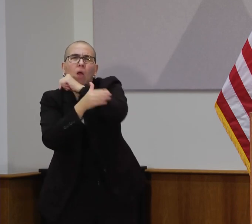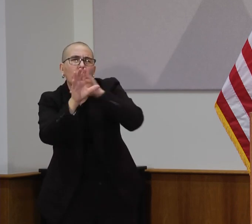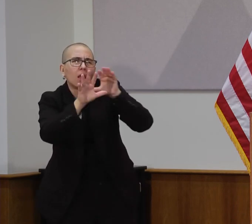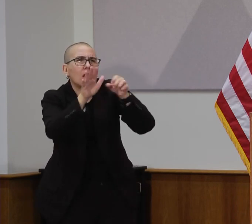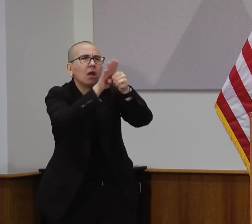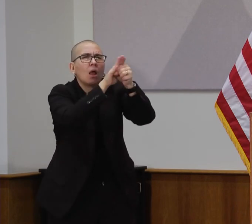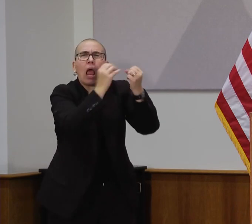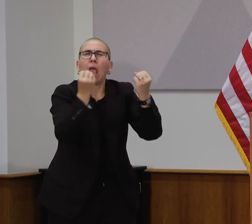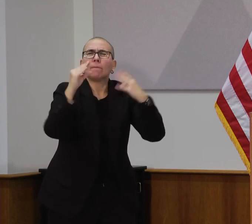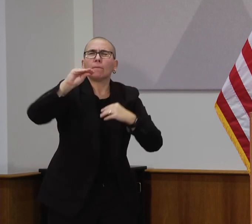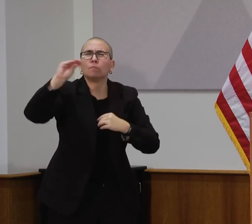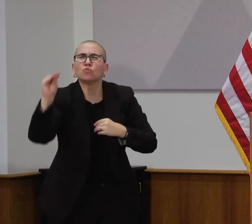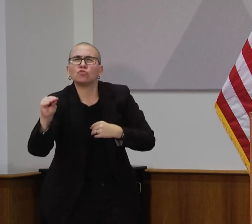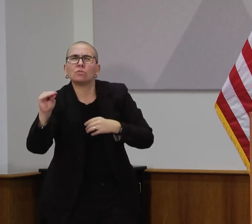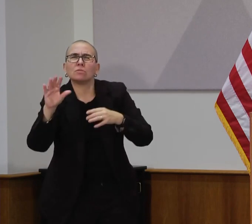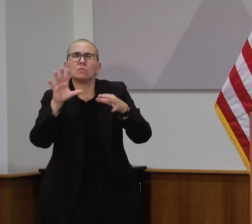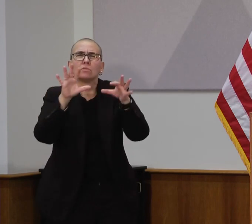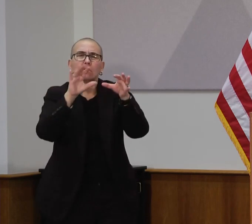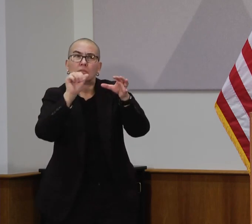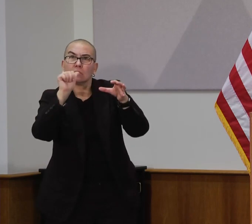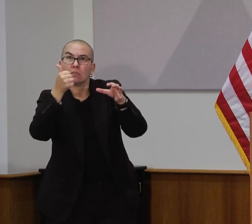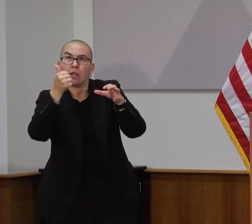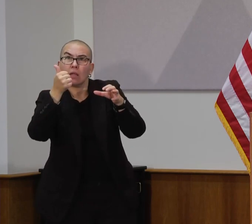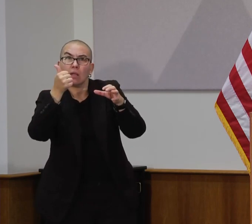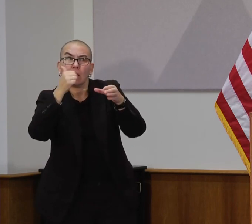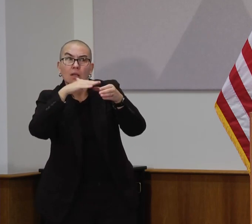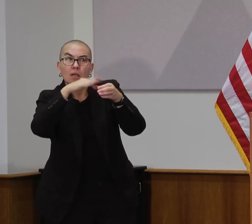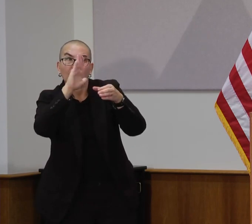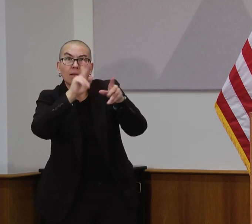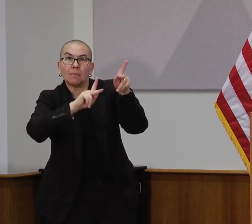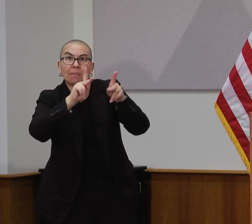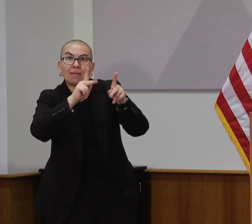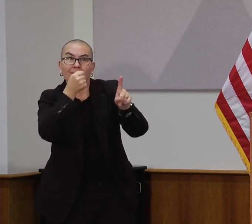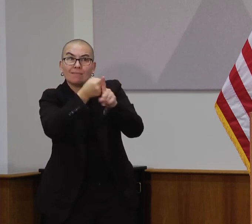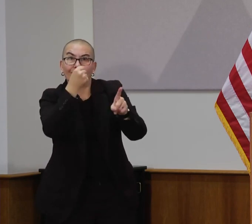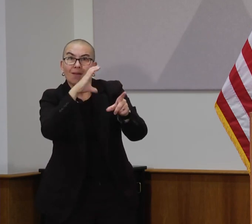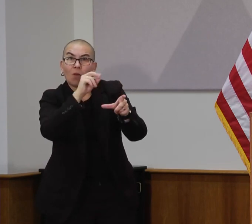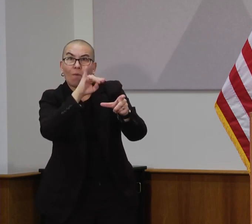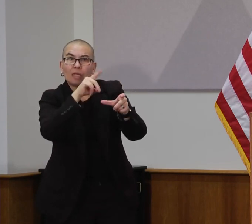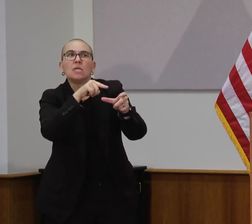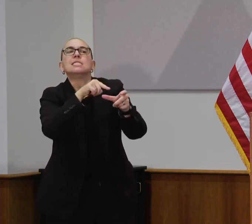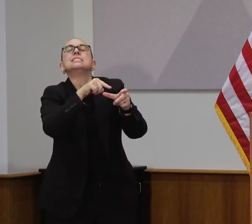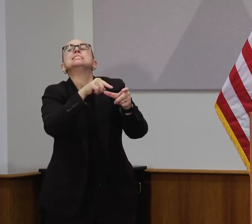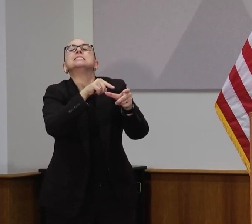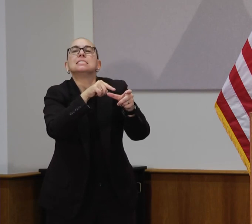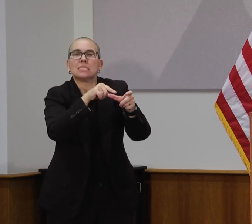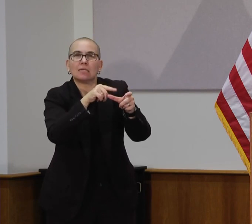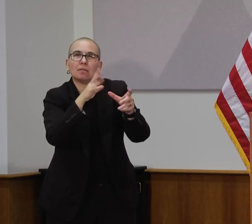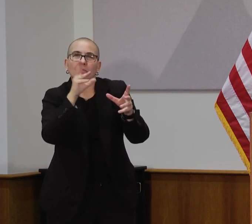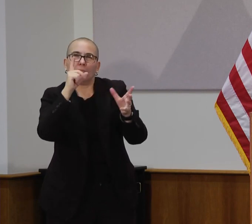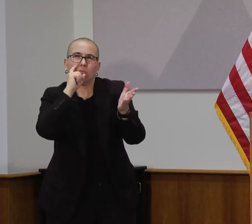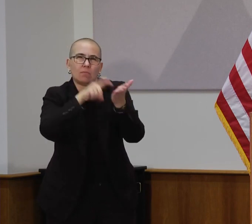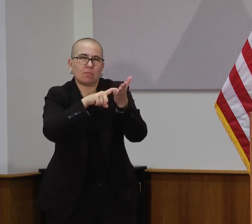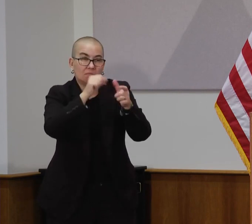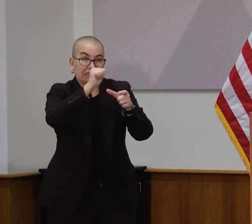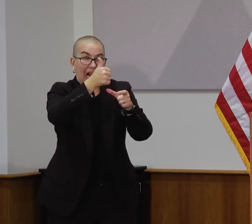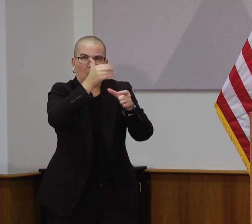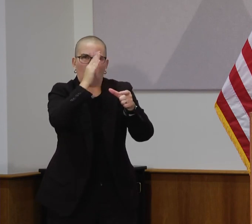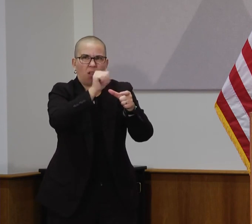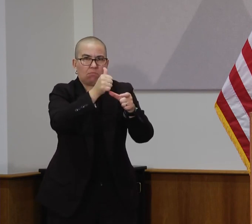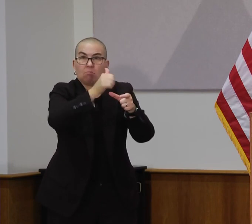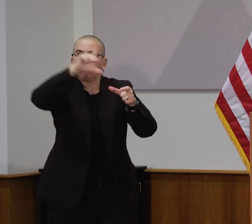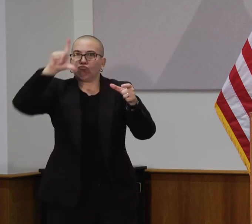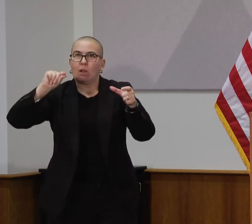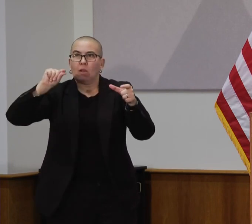gathering with 10 people having at least one person in that 10-person group infected with COVID-19. This